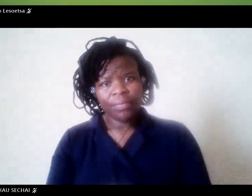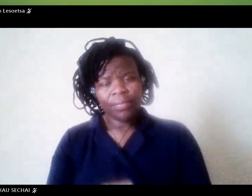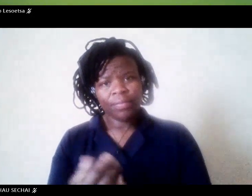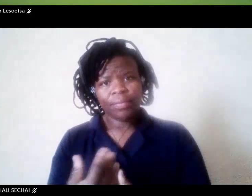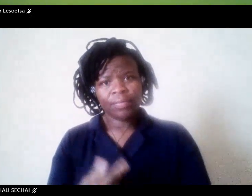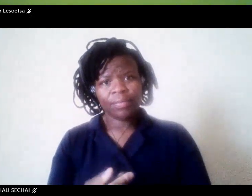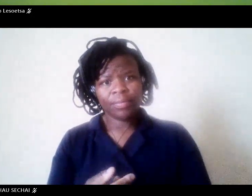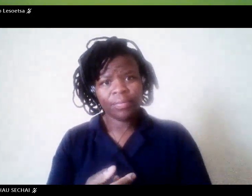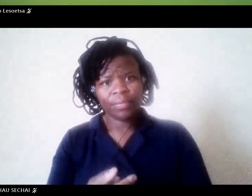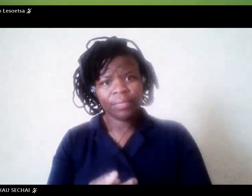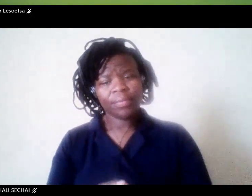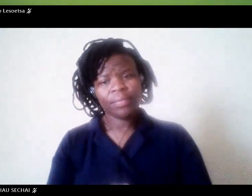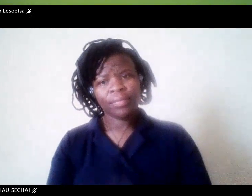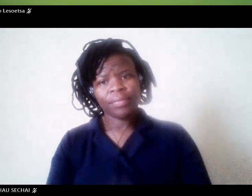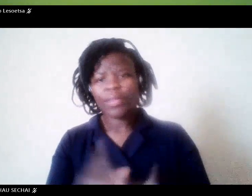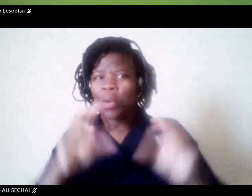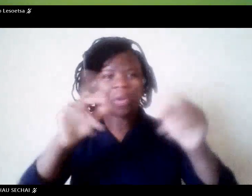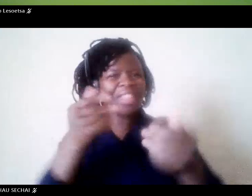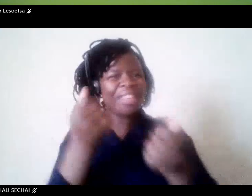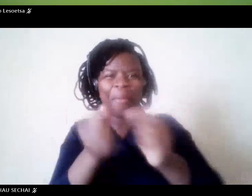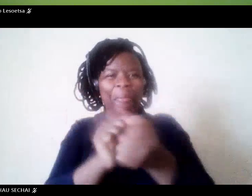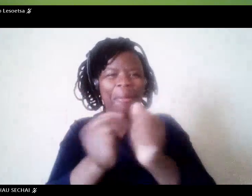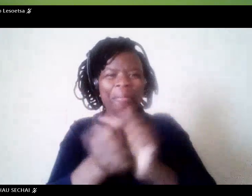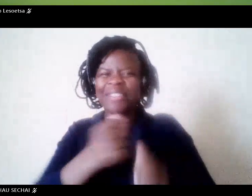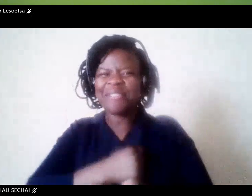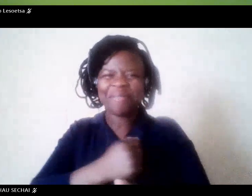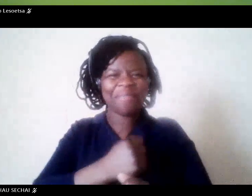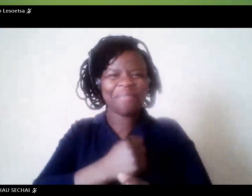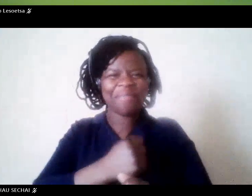Oh, okay. Then it must be my side. I'm gonna log out quickly.